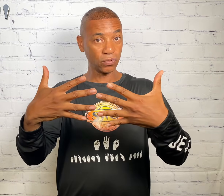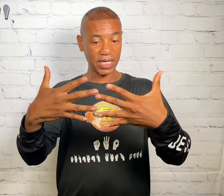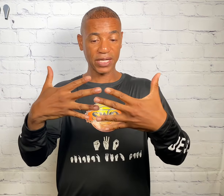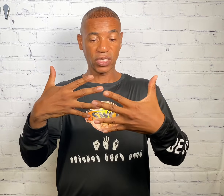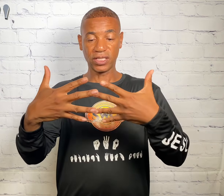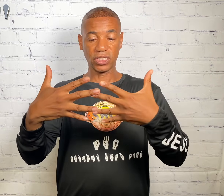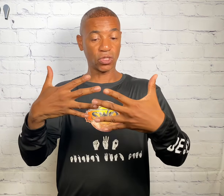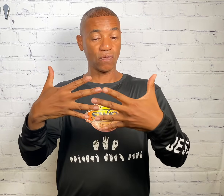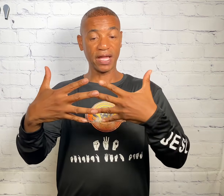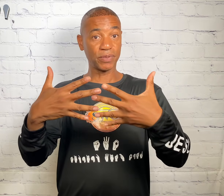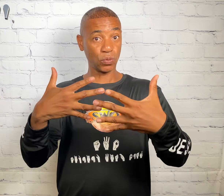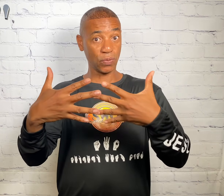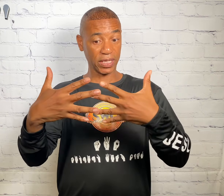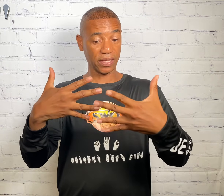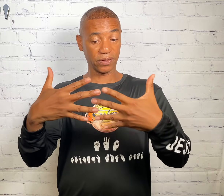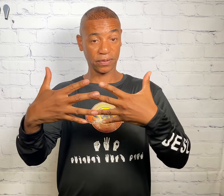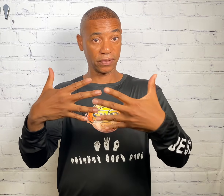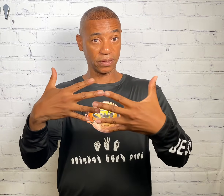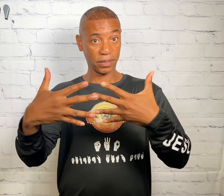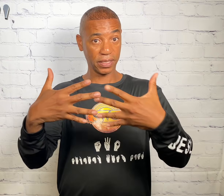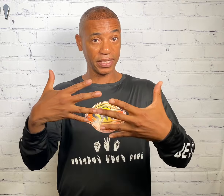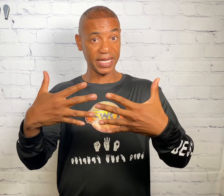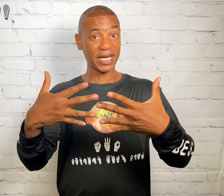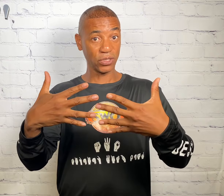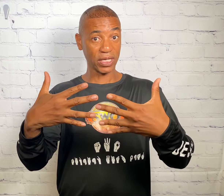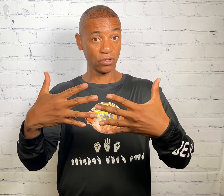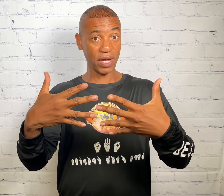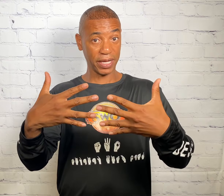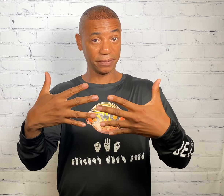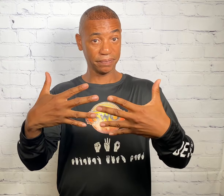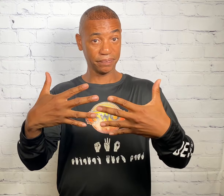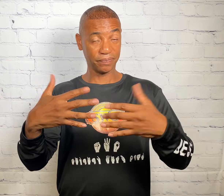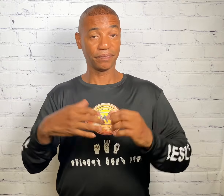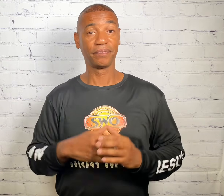don't touch, they just go right in between one another. That's how you sign gray.